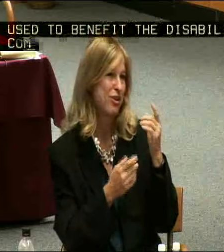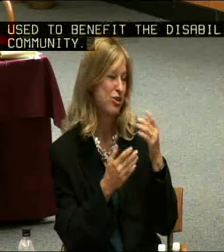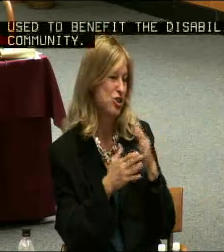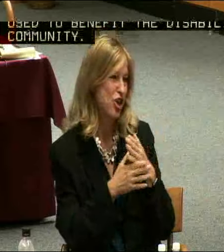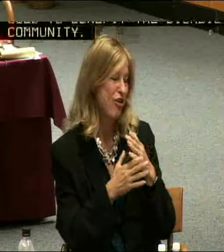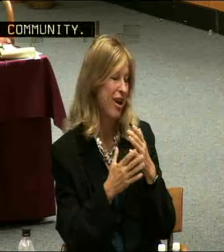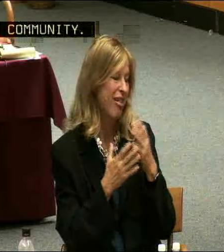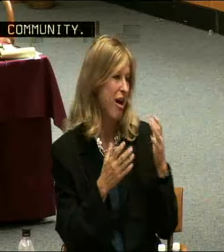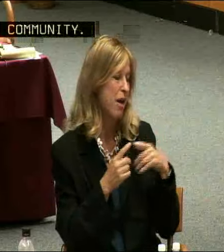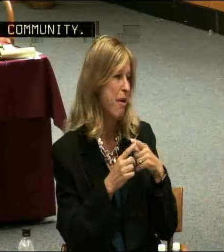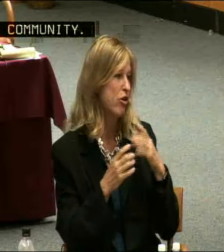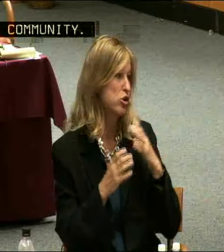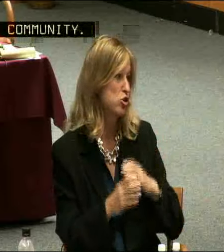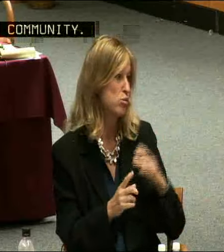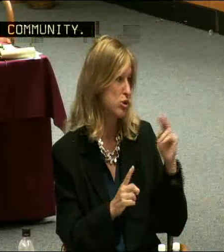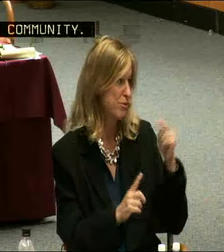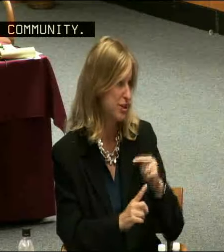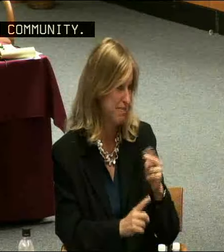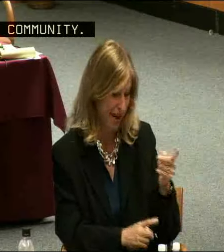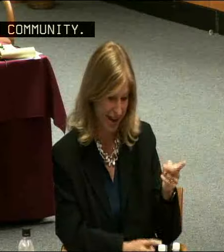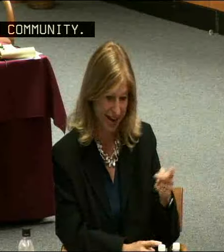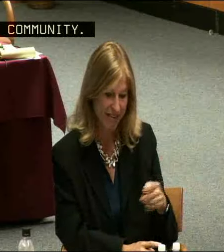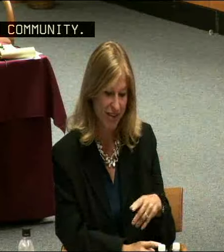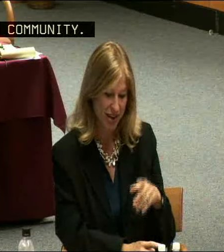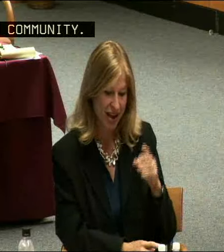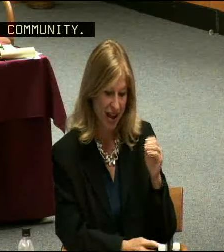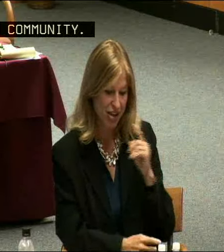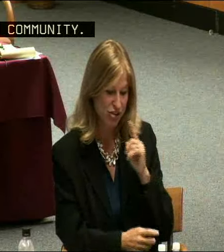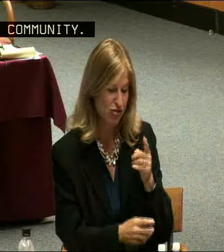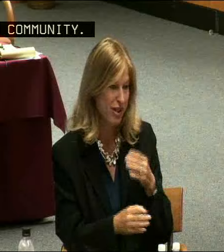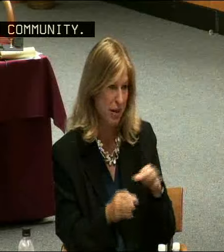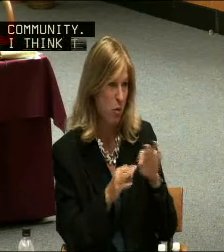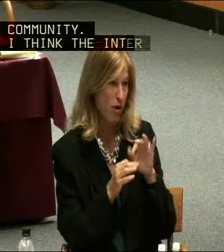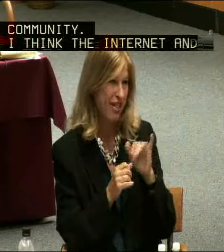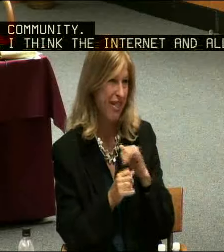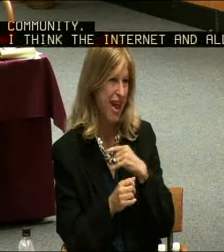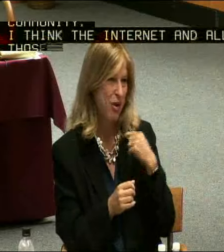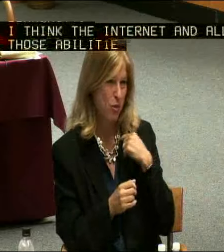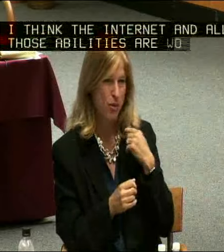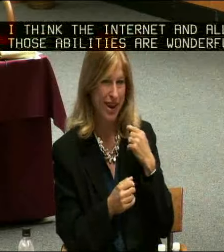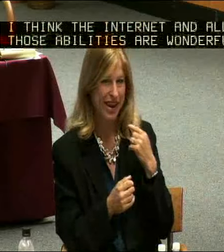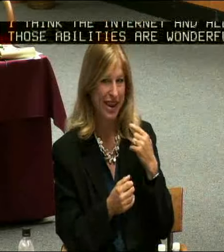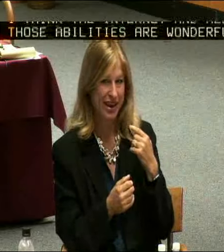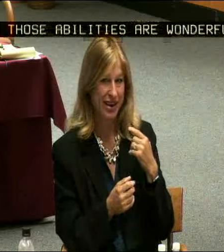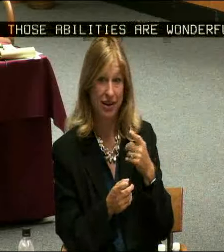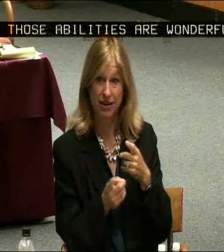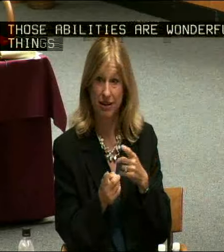those abilities are wonderful things. I would now like to ask the panelists to share.